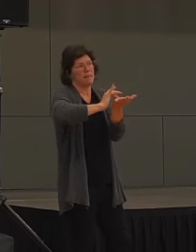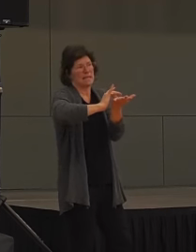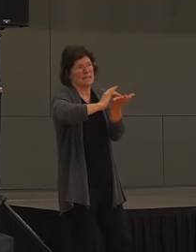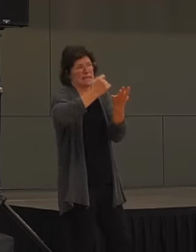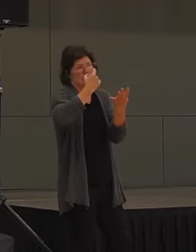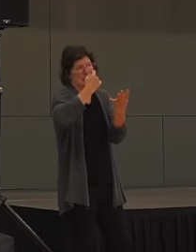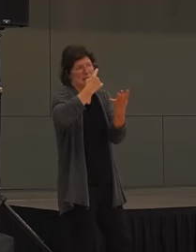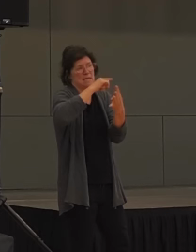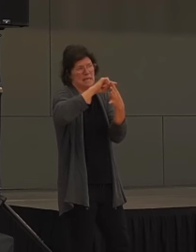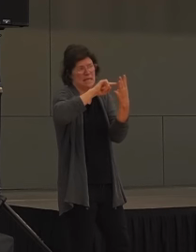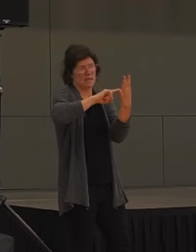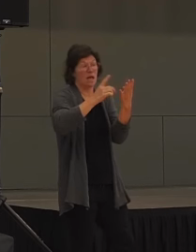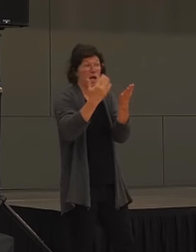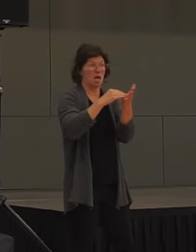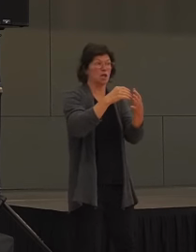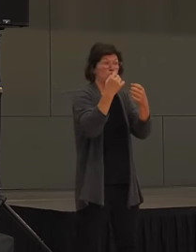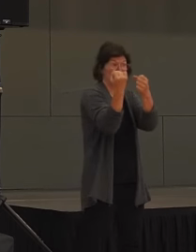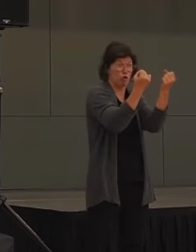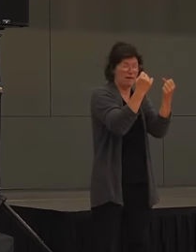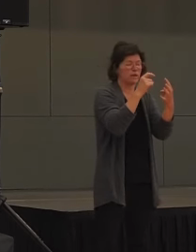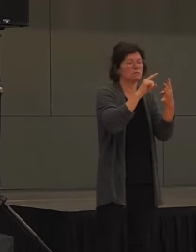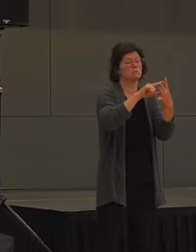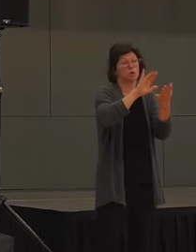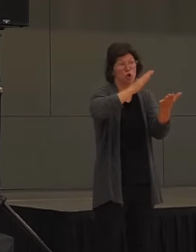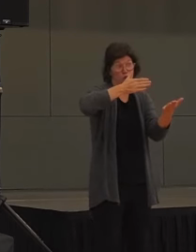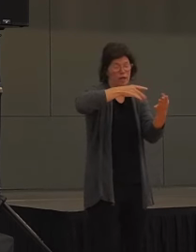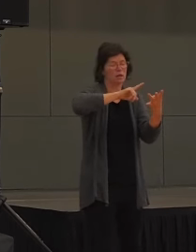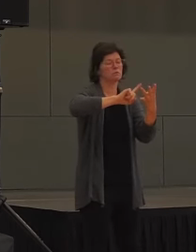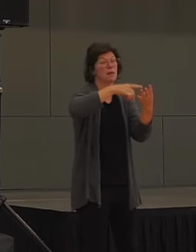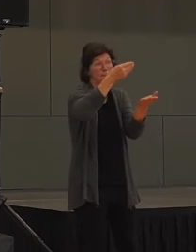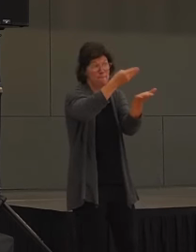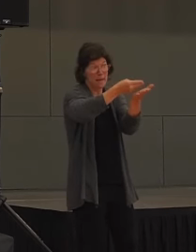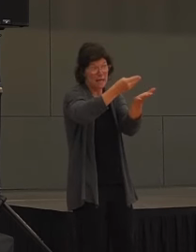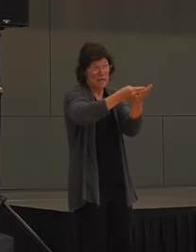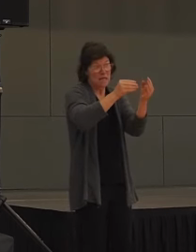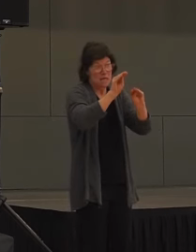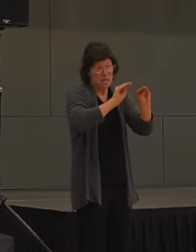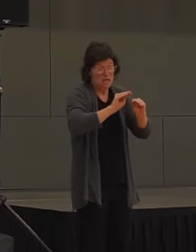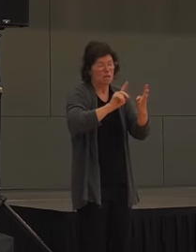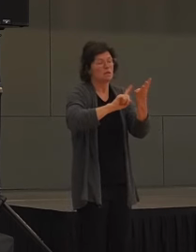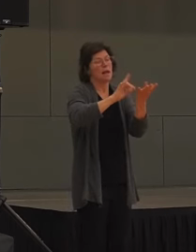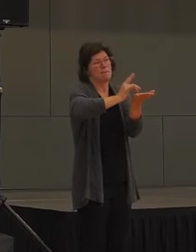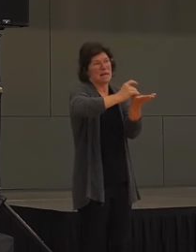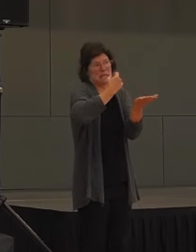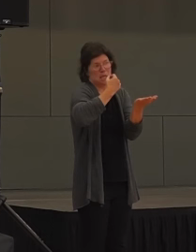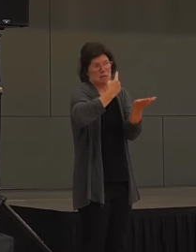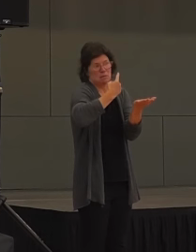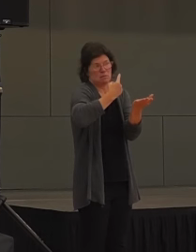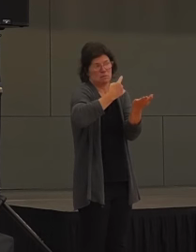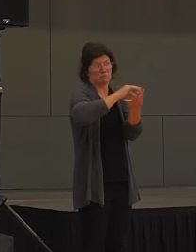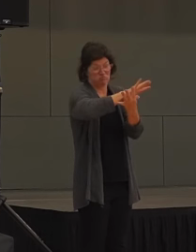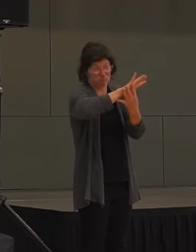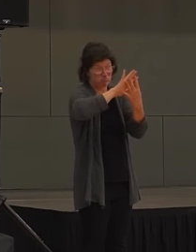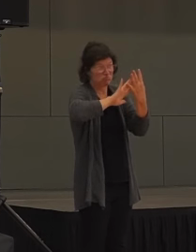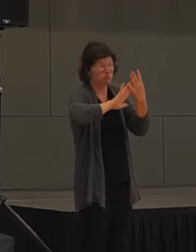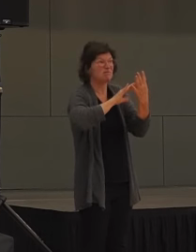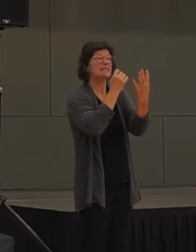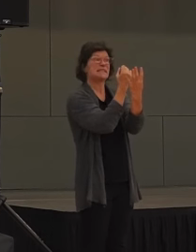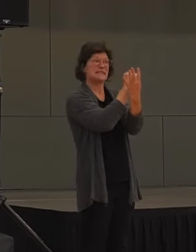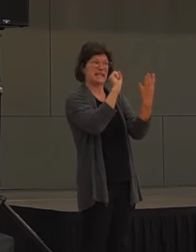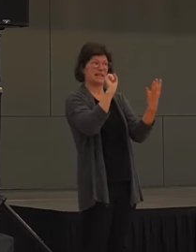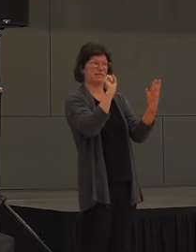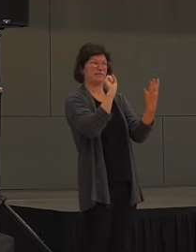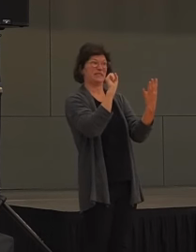medications. Driving, cooking, money, and medications. As you can